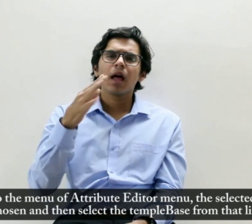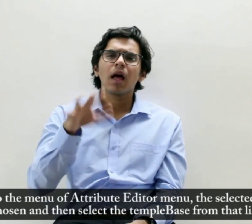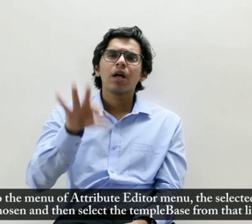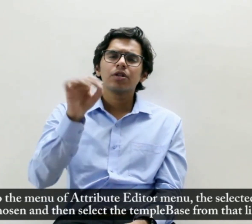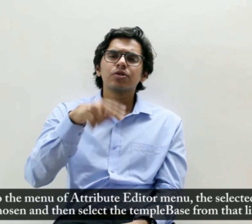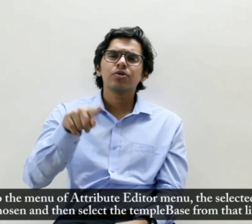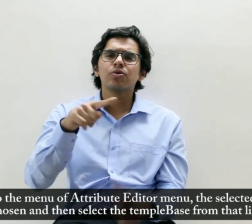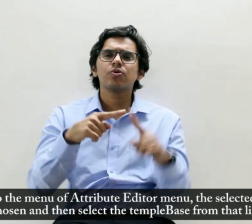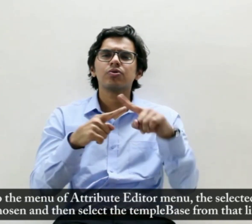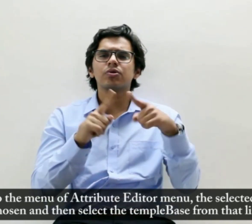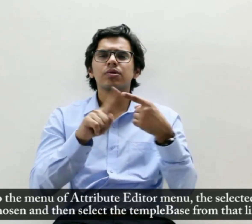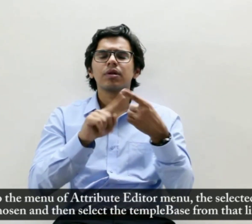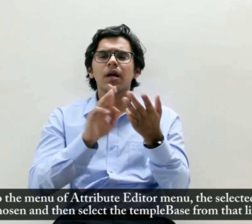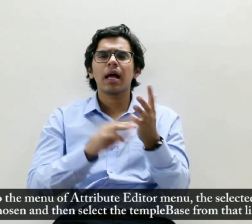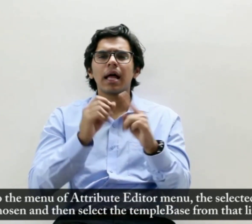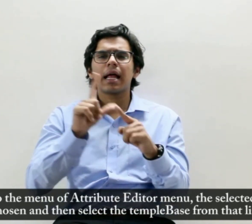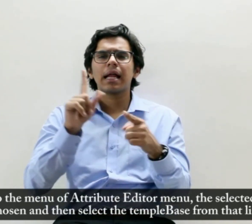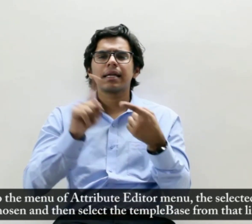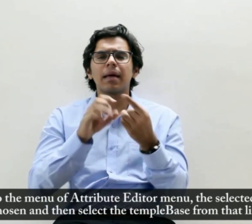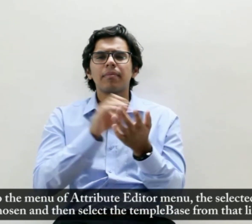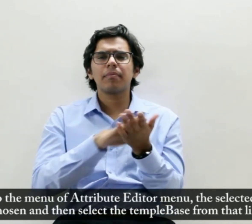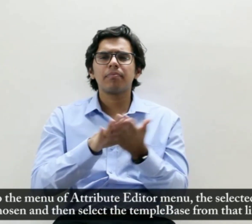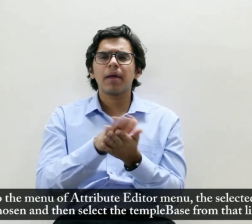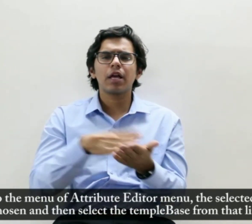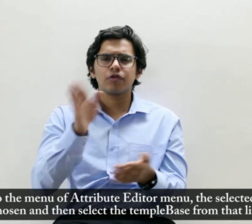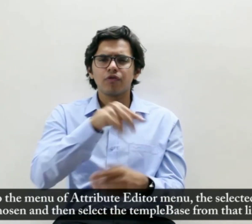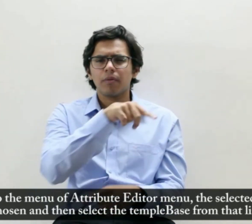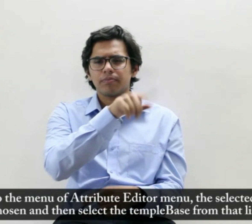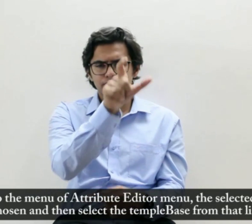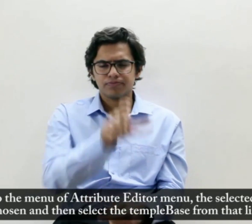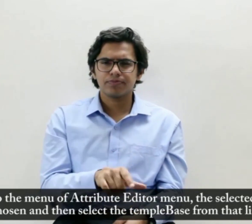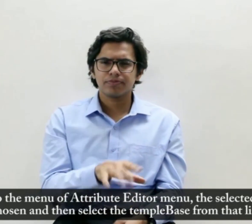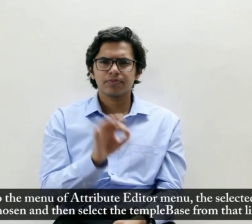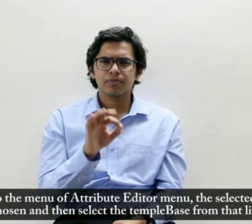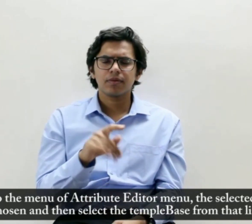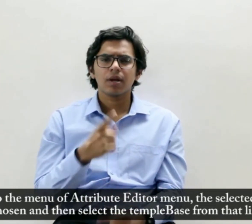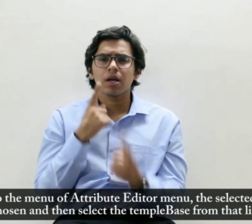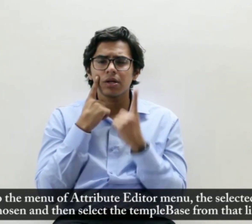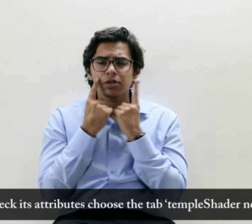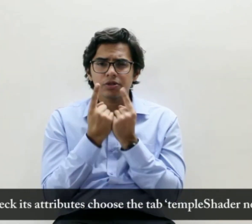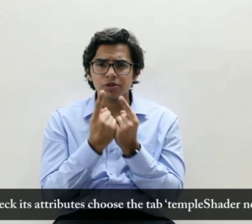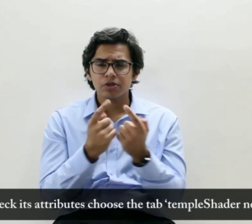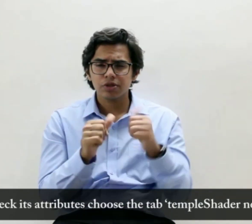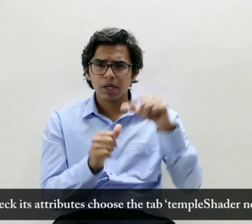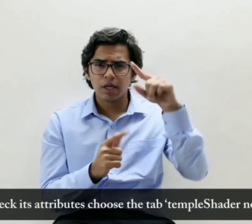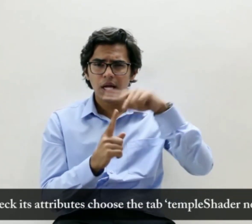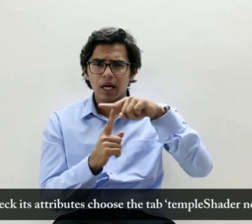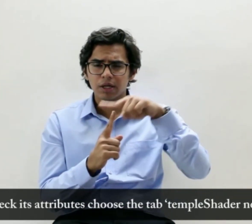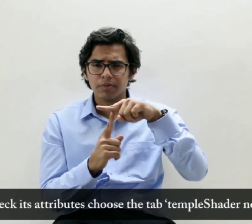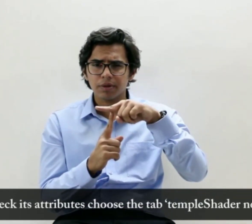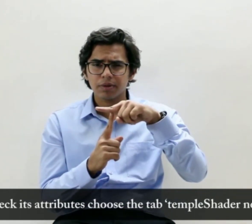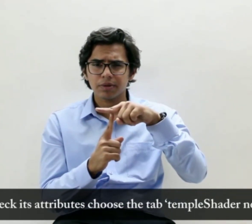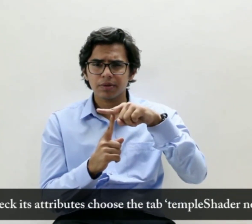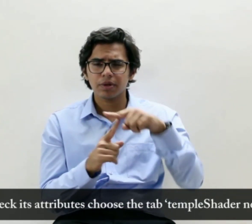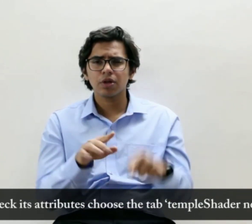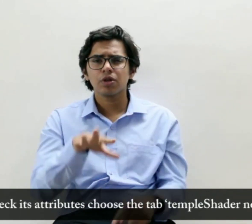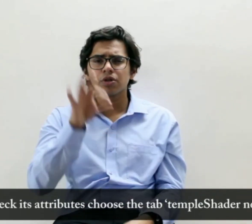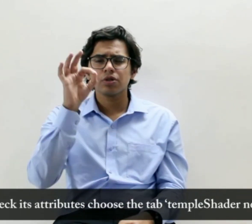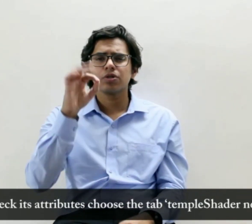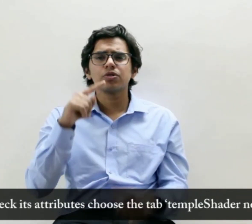the temple base from that list. To check its attributes, choose the tab